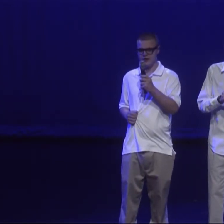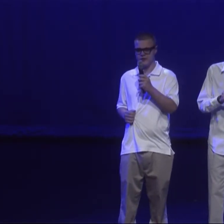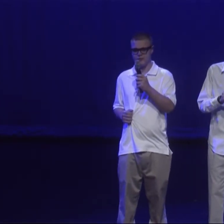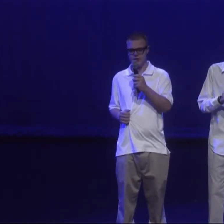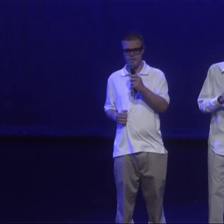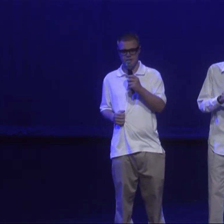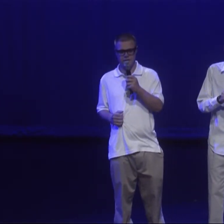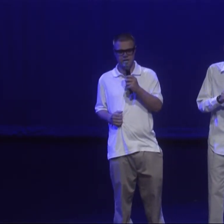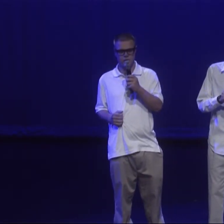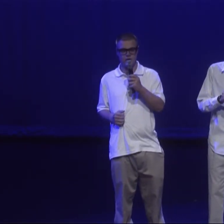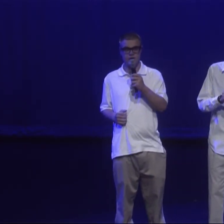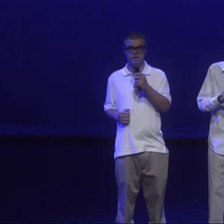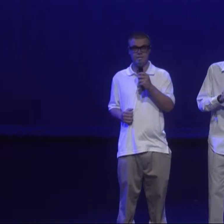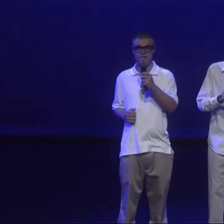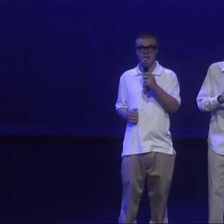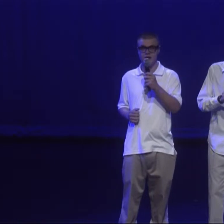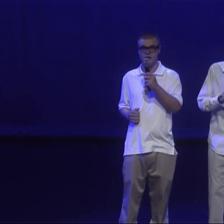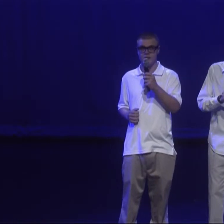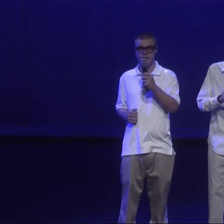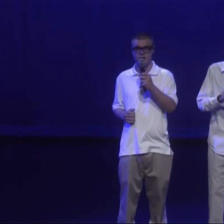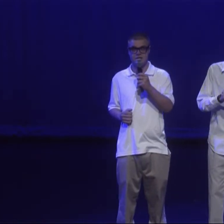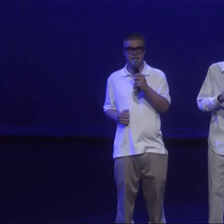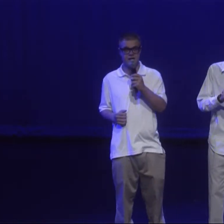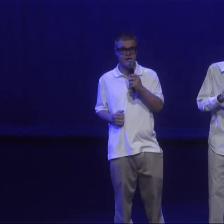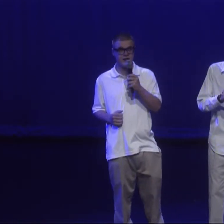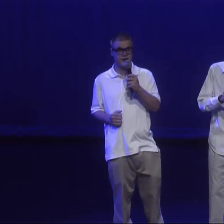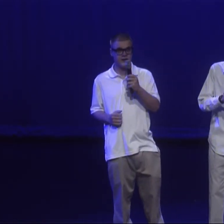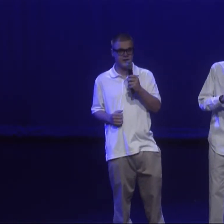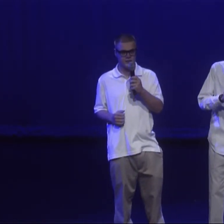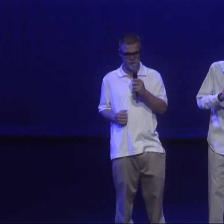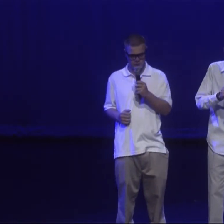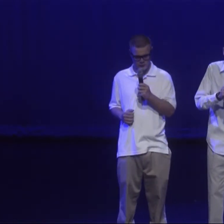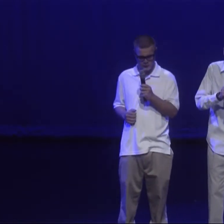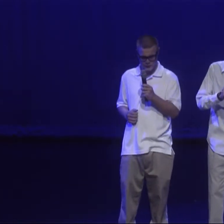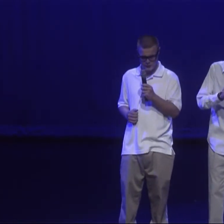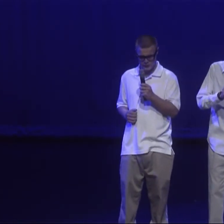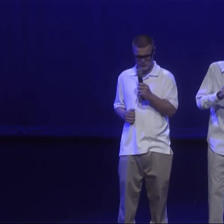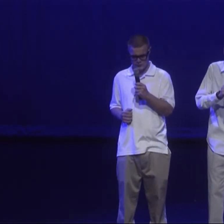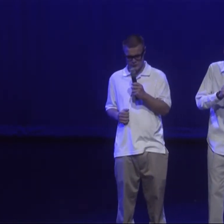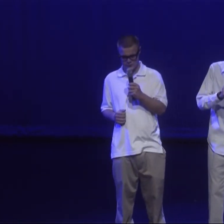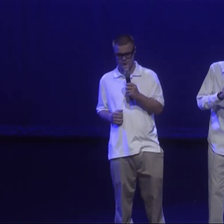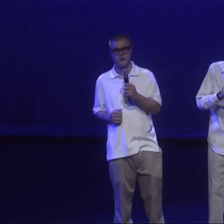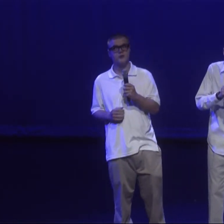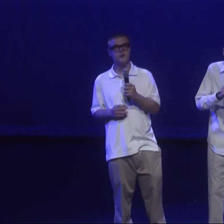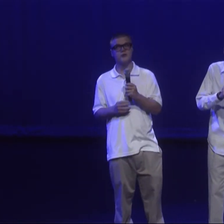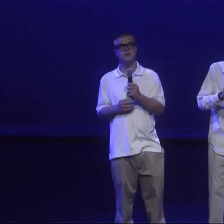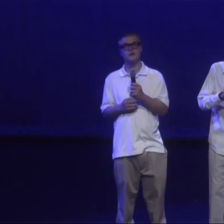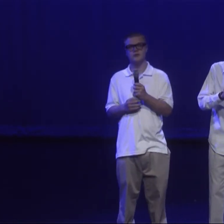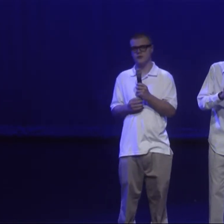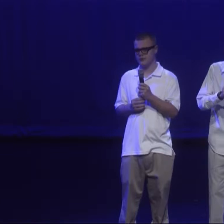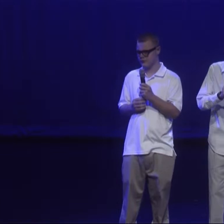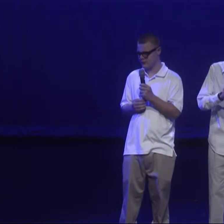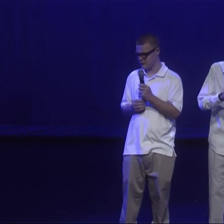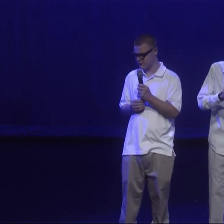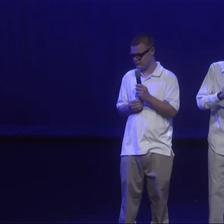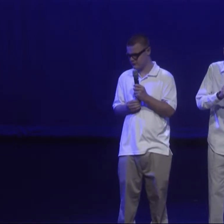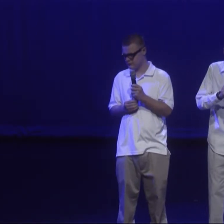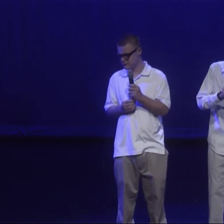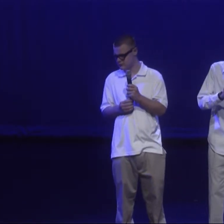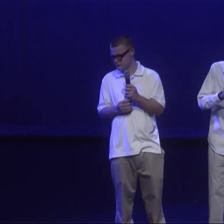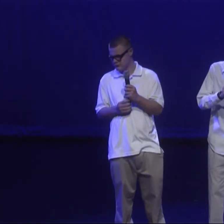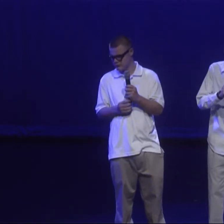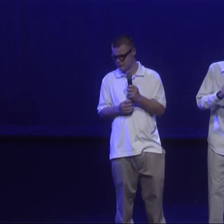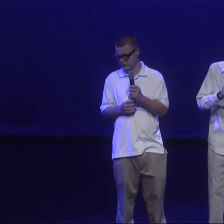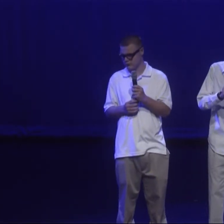unsure about the people, if they were gonna make or break our day. Now look at us, best friends, and